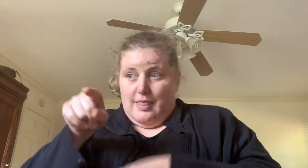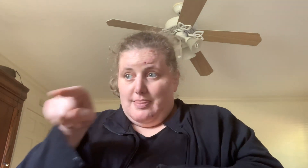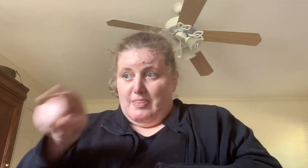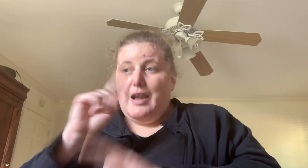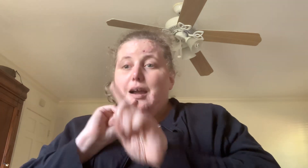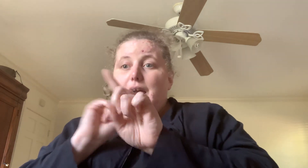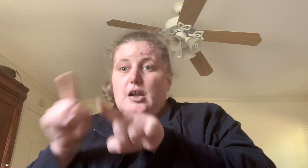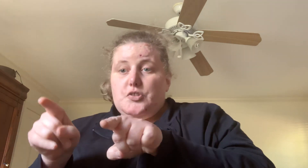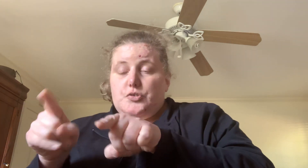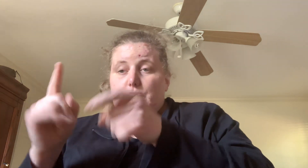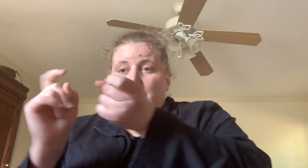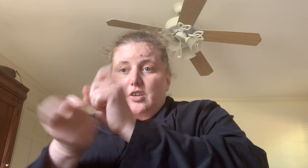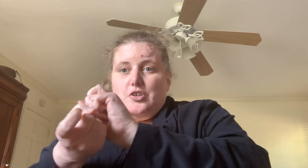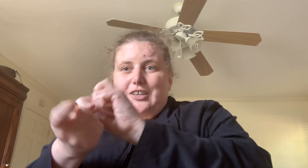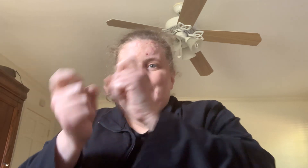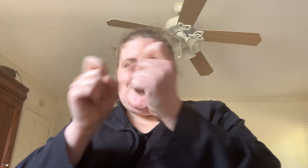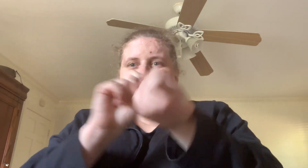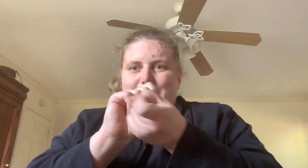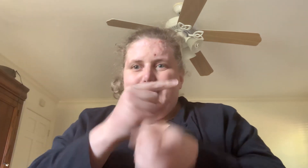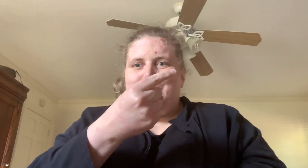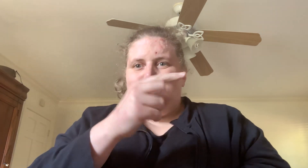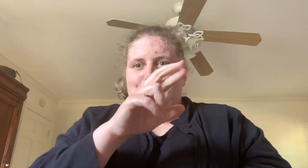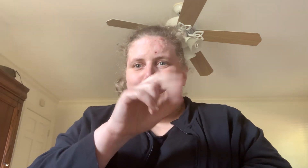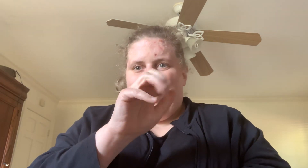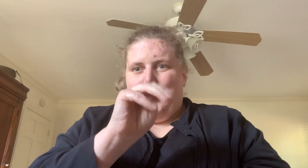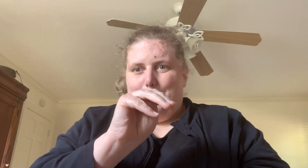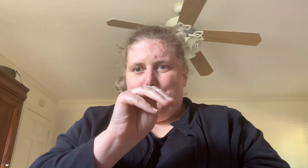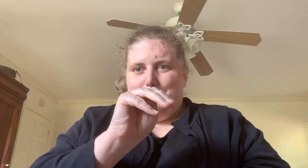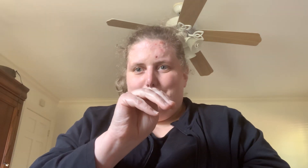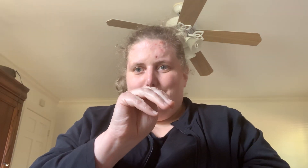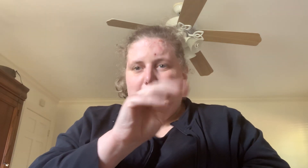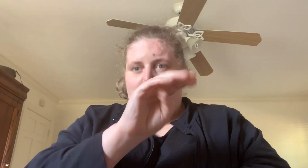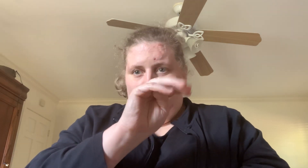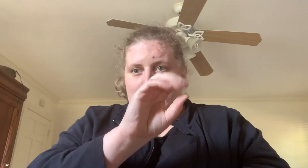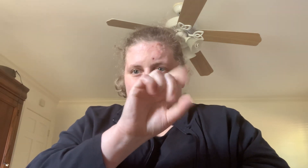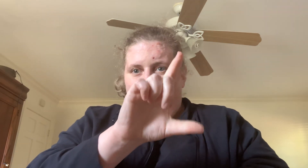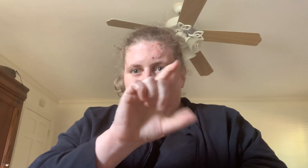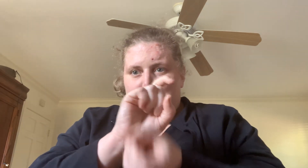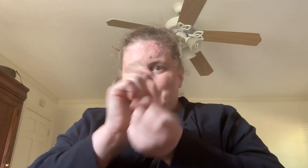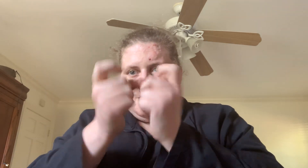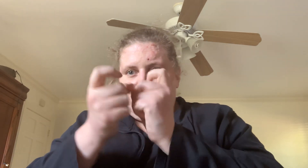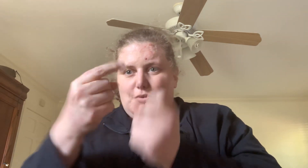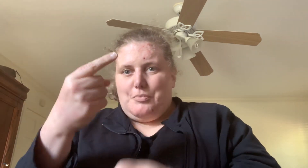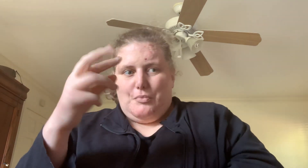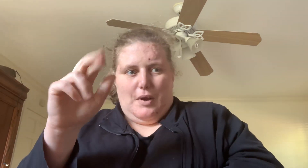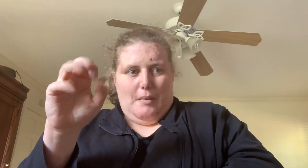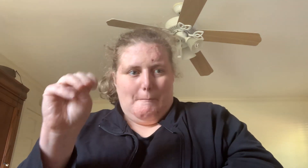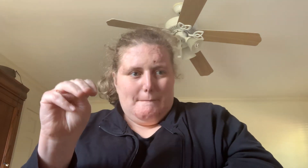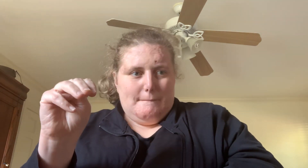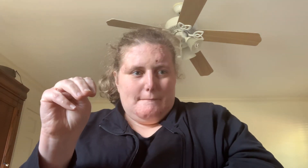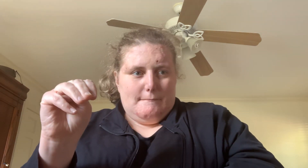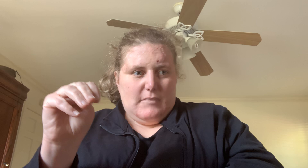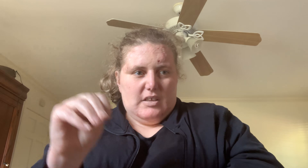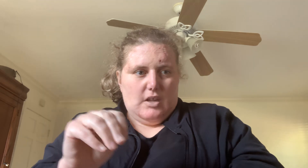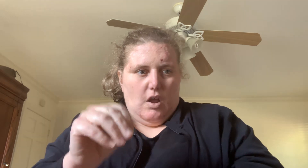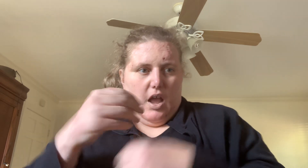to grams. So since we're converting this answer to grams, we're going to start off with our answer here at 5 moles of